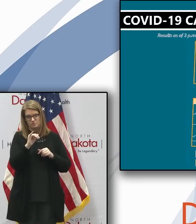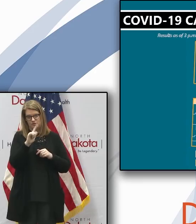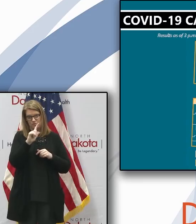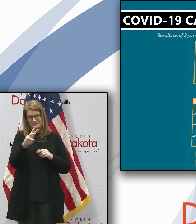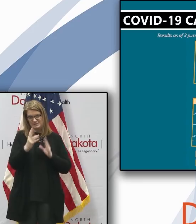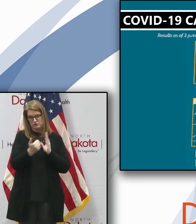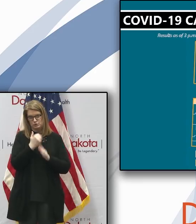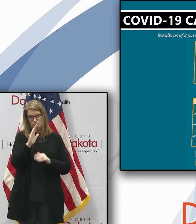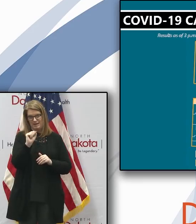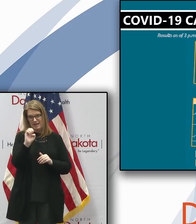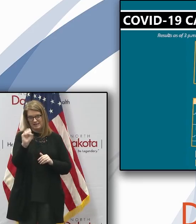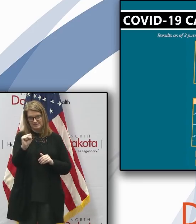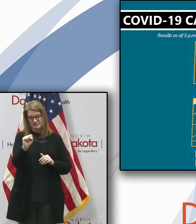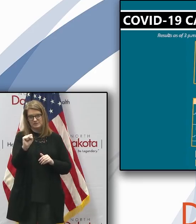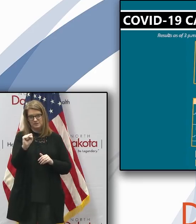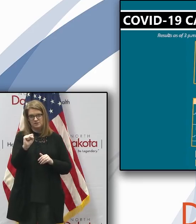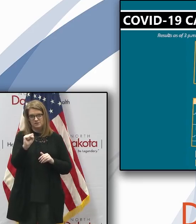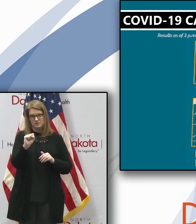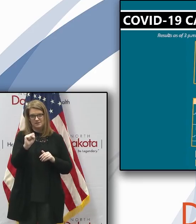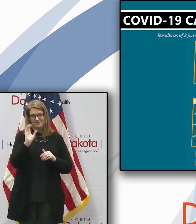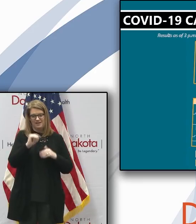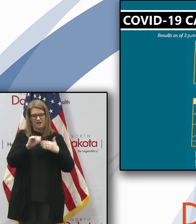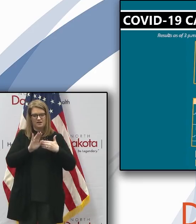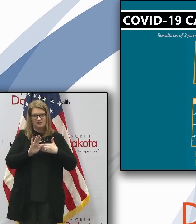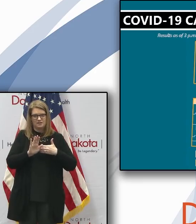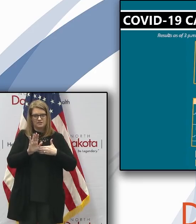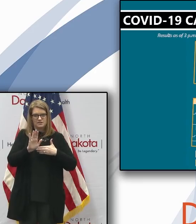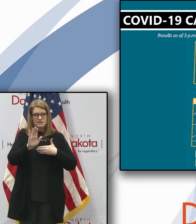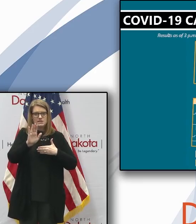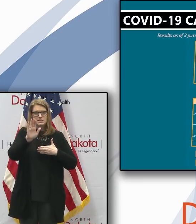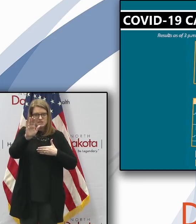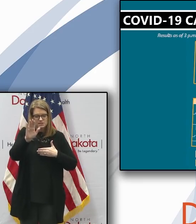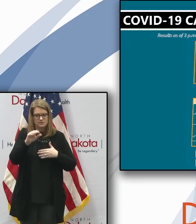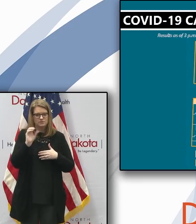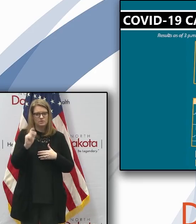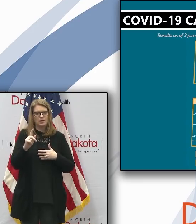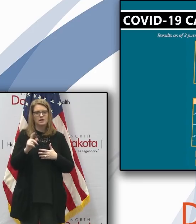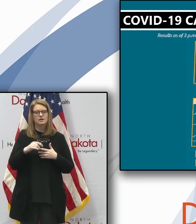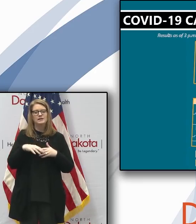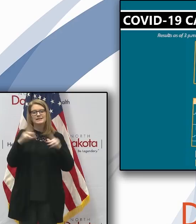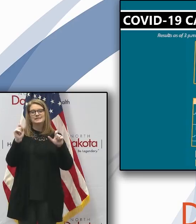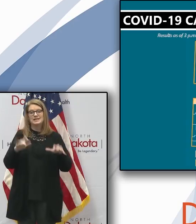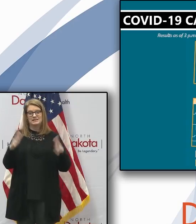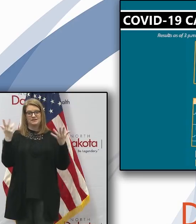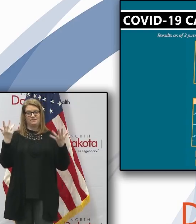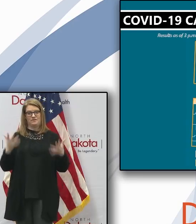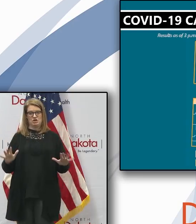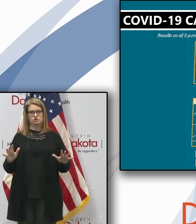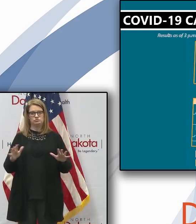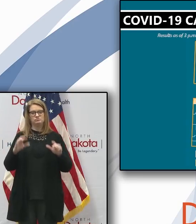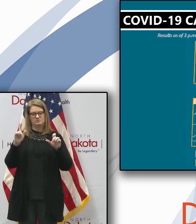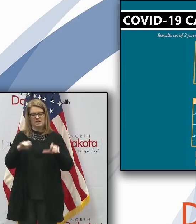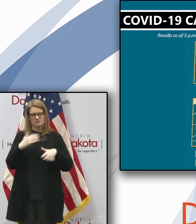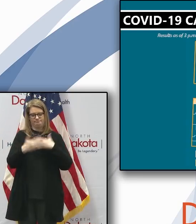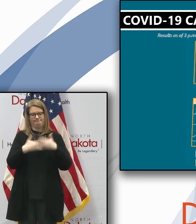cases, the curve continues to climb. But let's take a look at completed tests in North